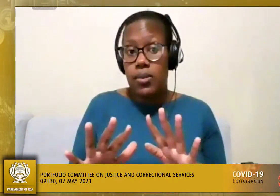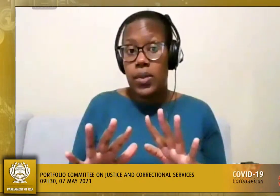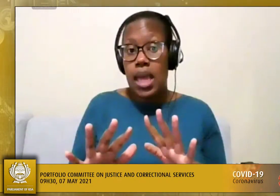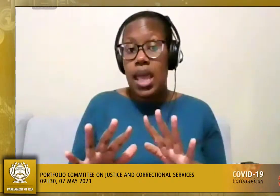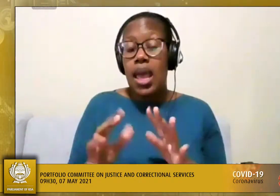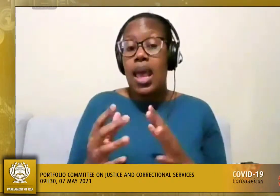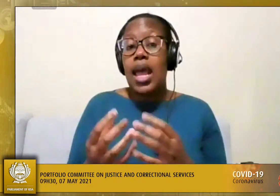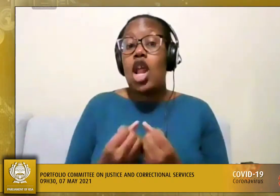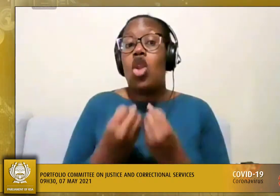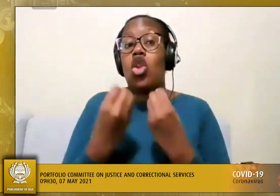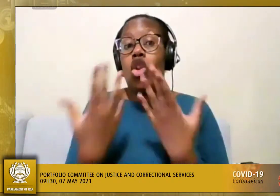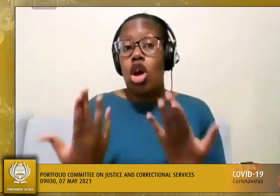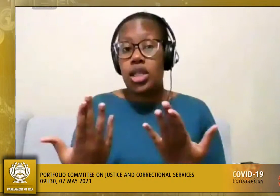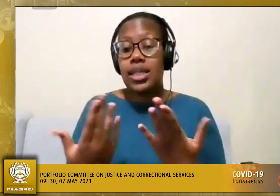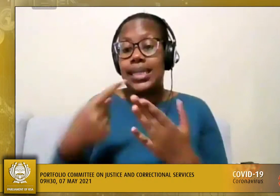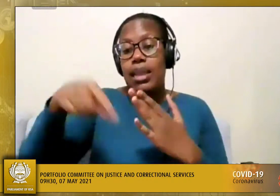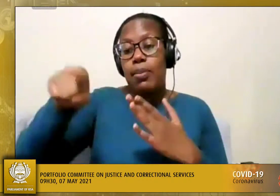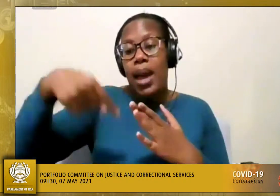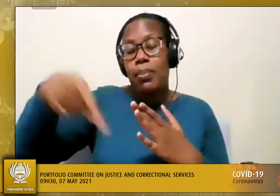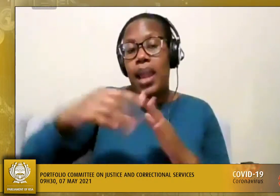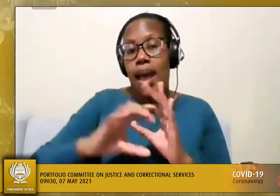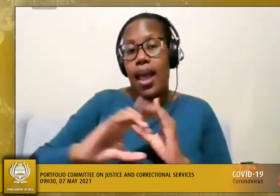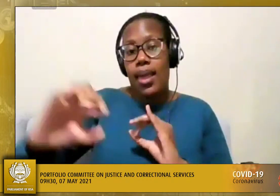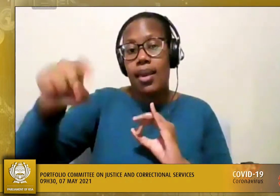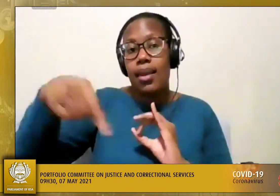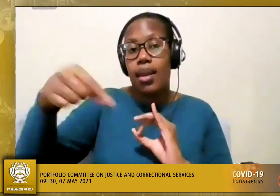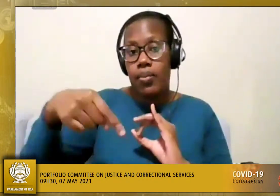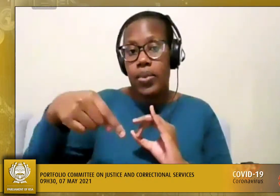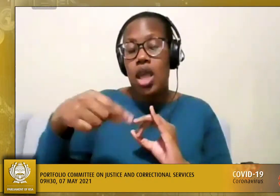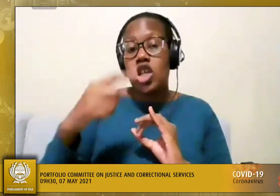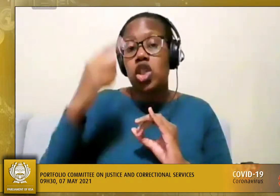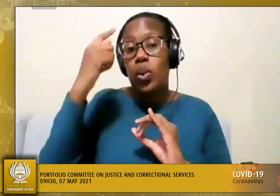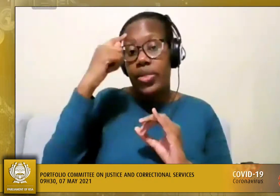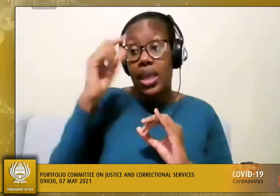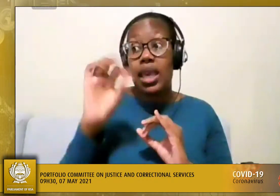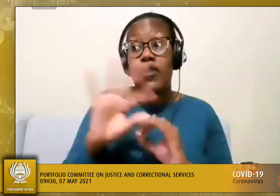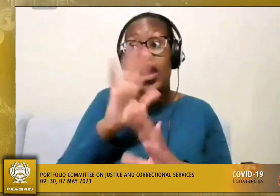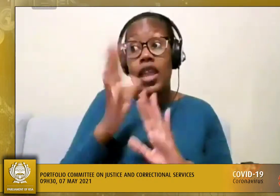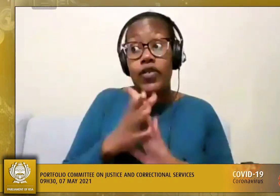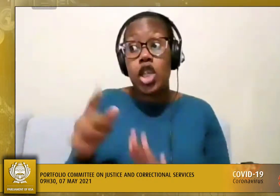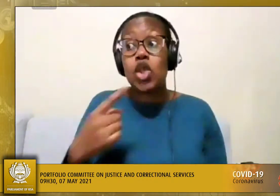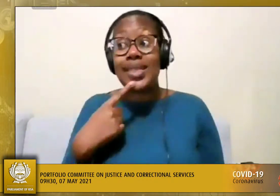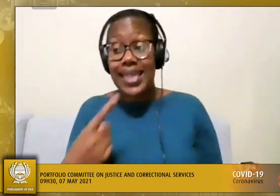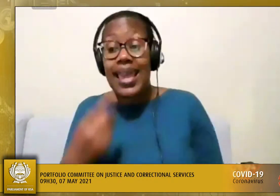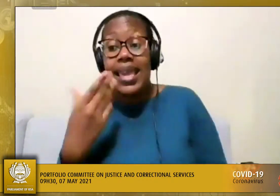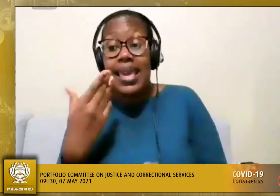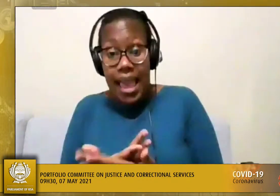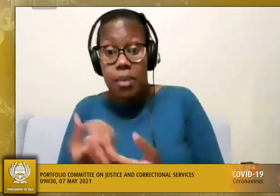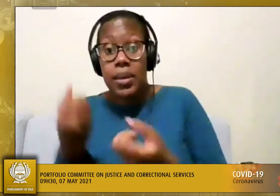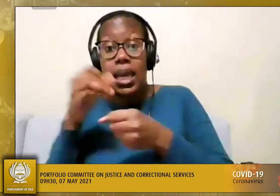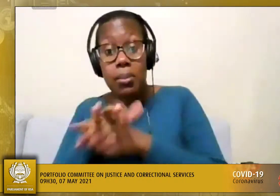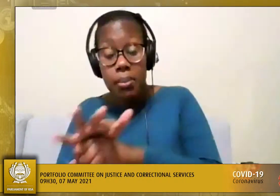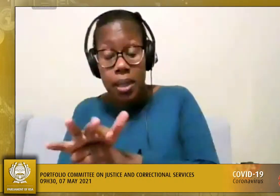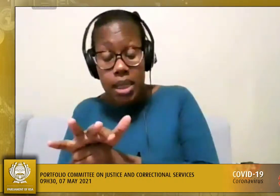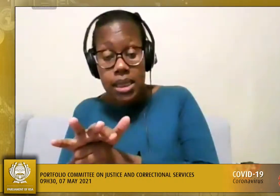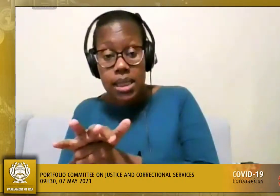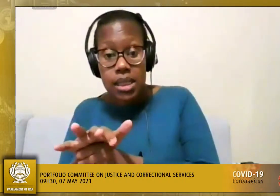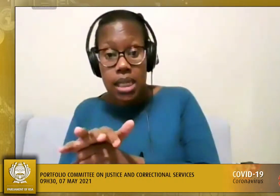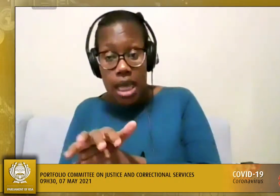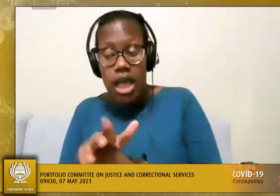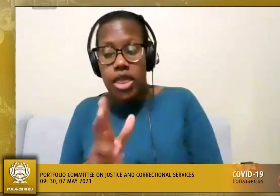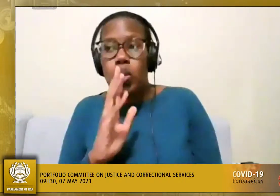the test is on the pipeline and we think that if everything you say can be implemented we will